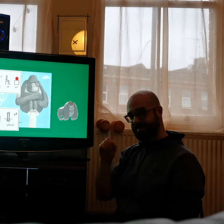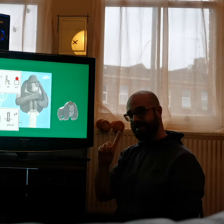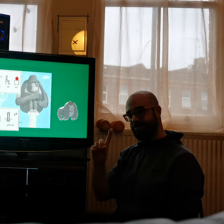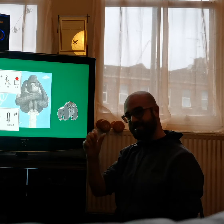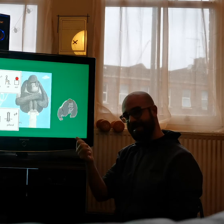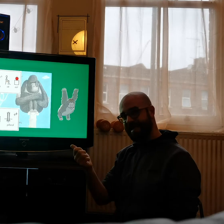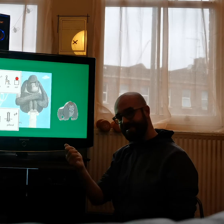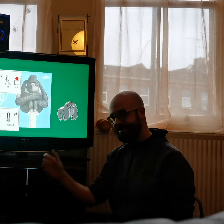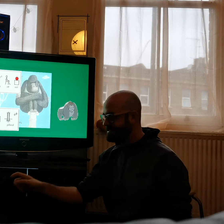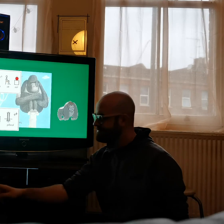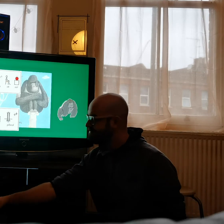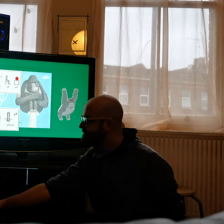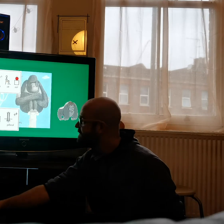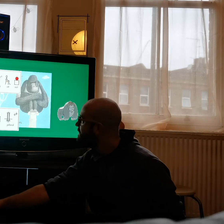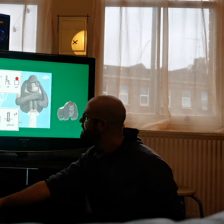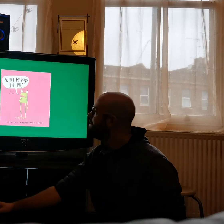See what's next.